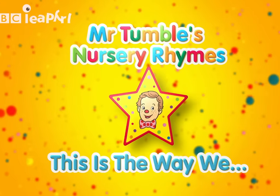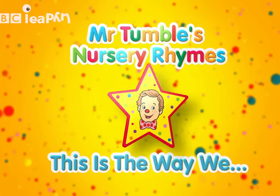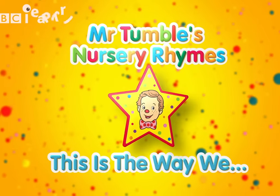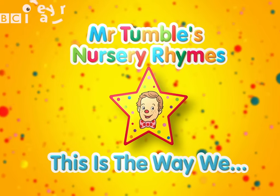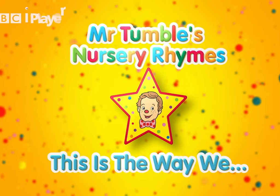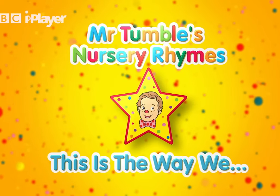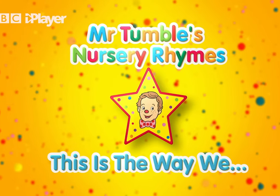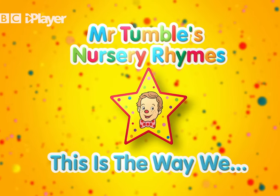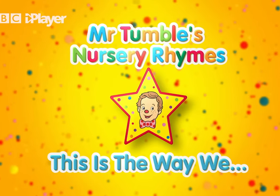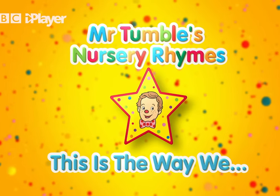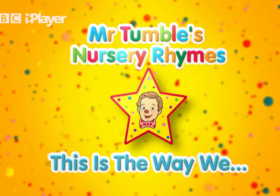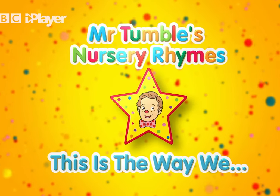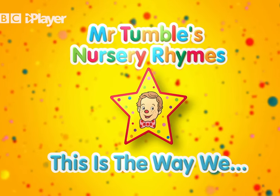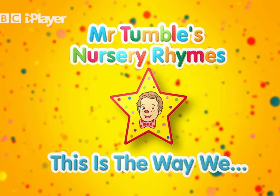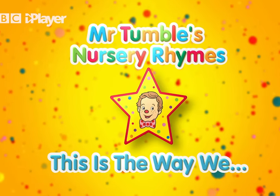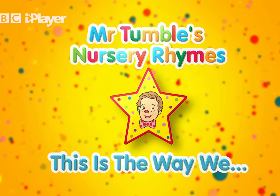Mr Tumble's Nursery Rhymes.